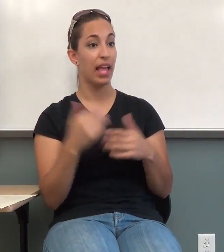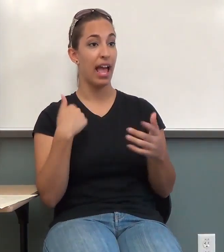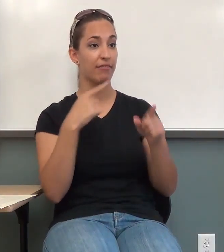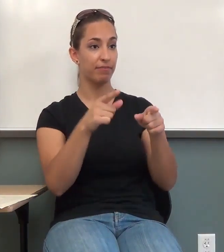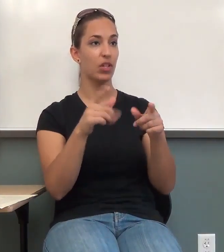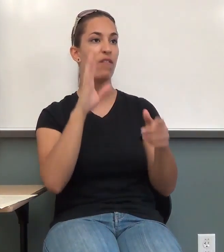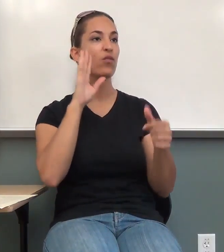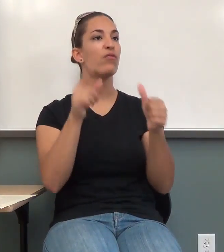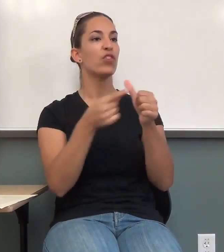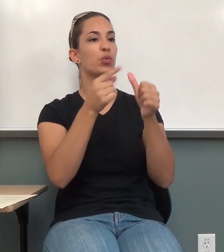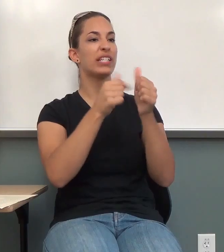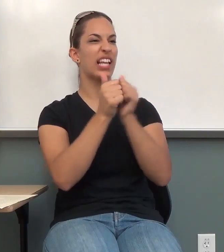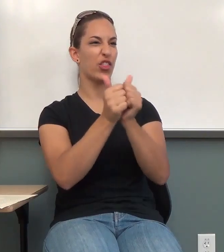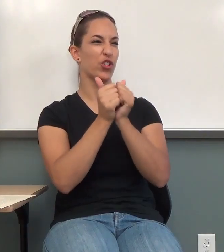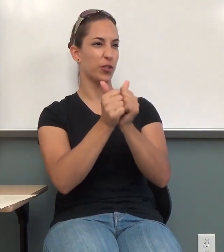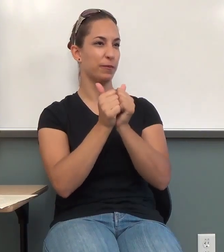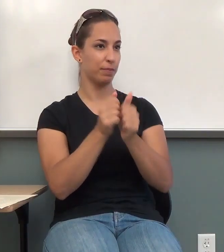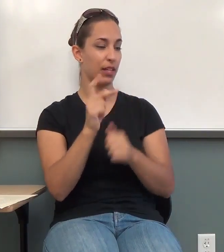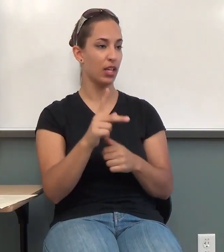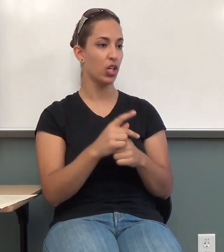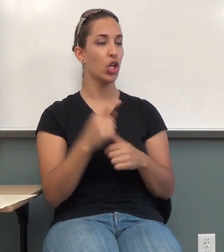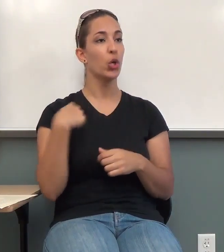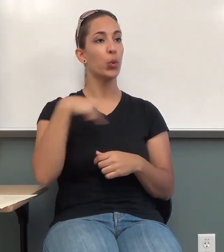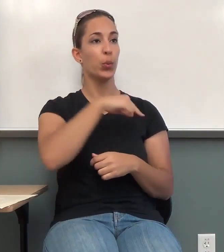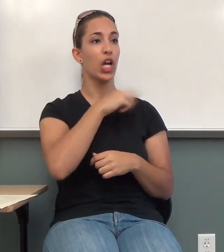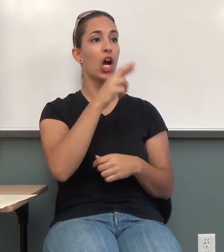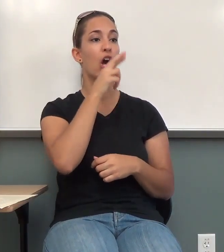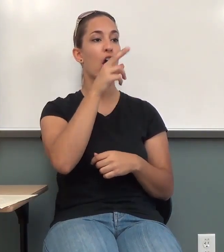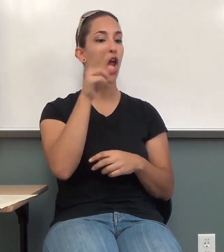together. We are looking for